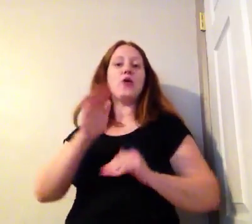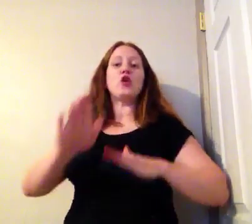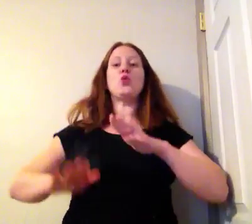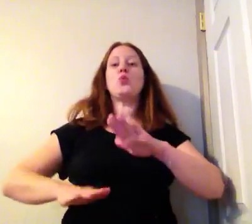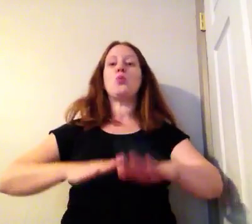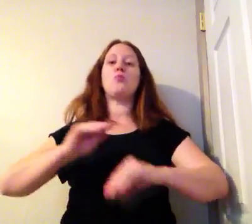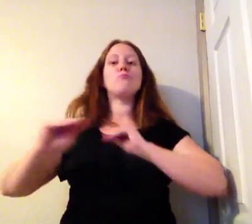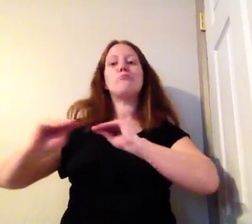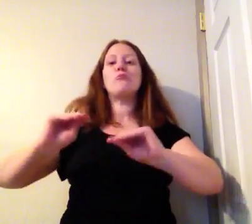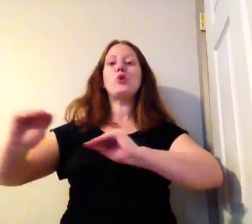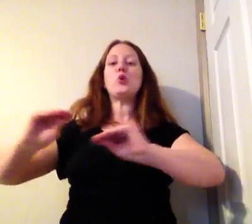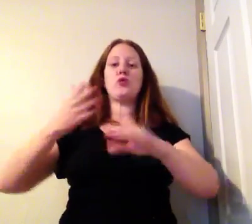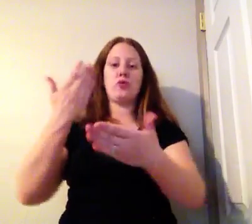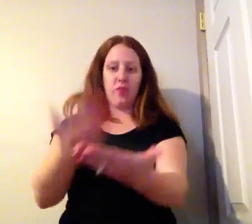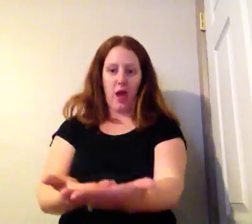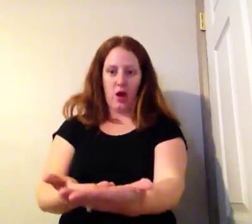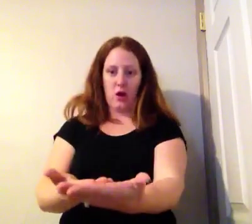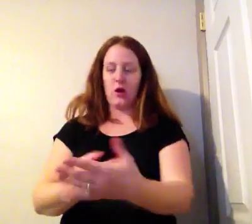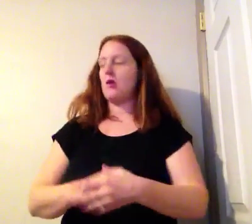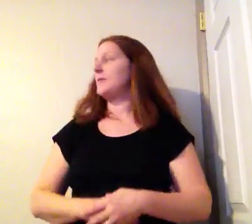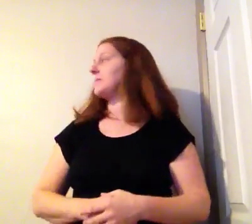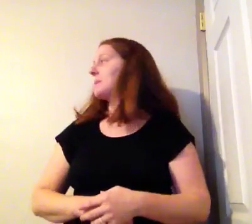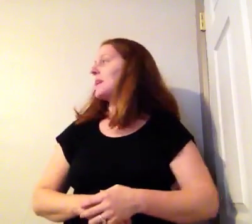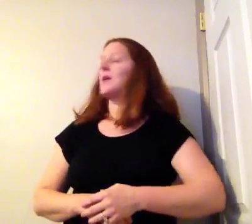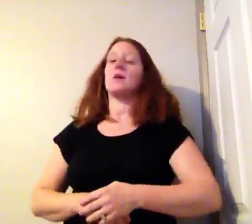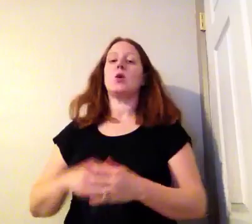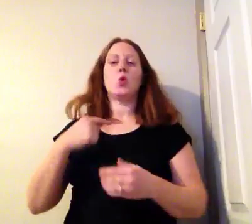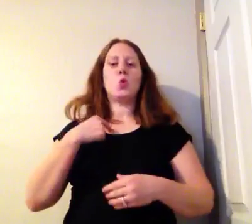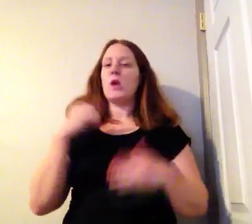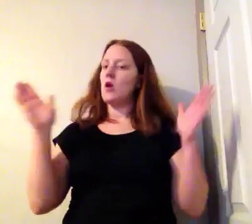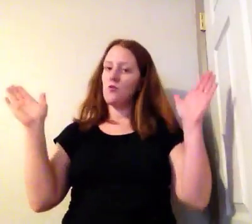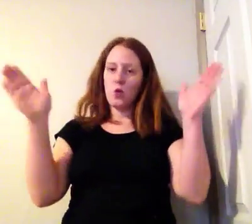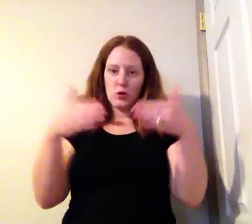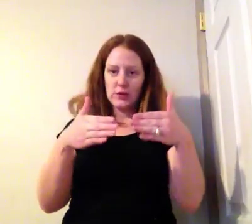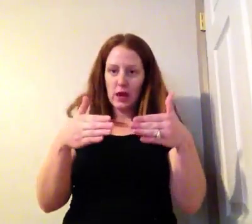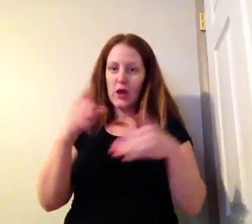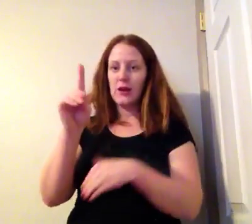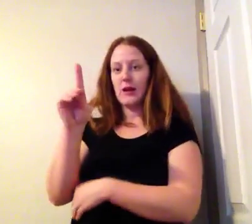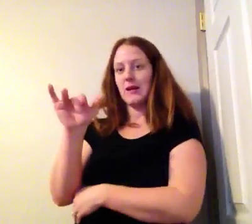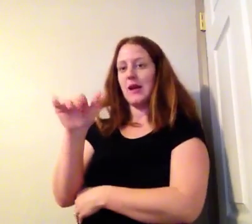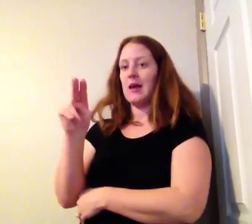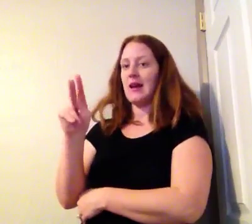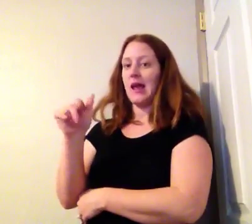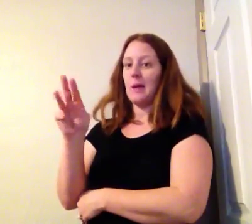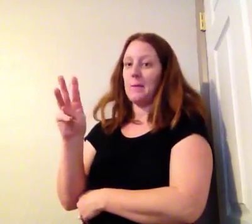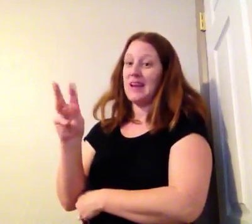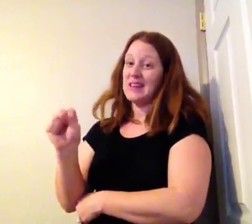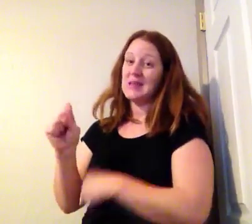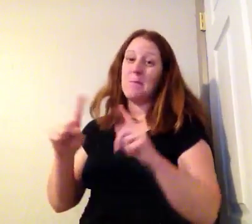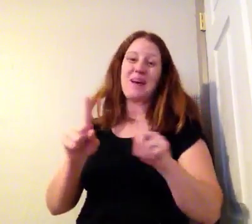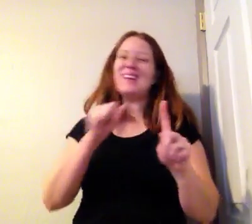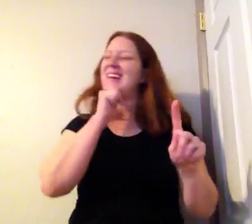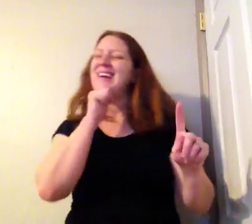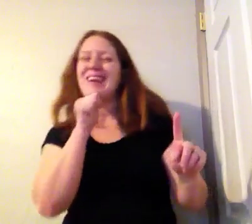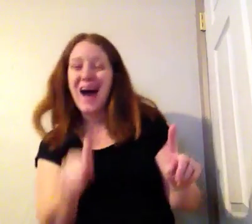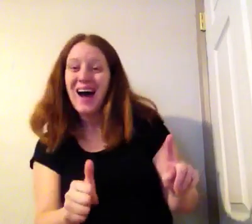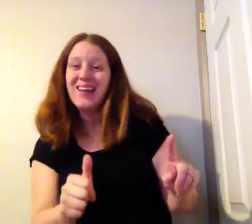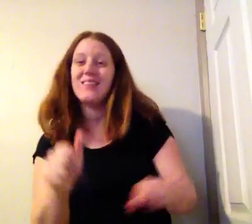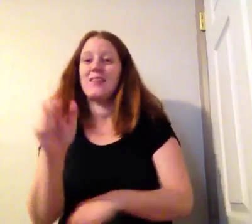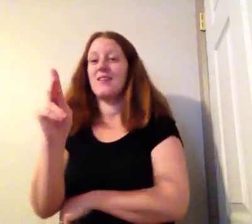with thermodynamics exclusively, of course some other things, but we are not dealing with kinetics. So let's have